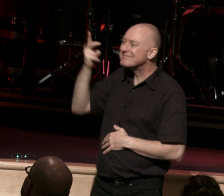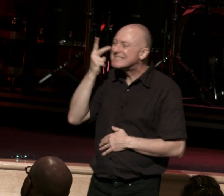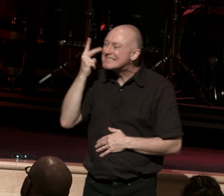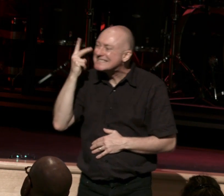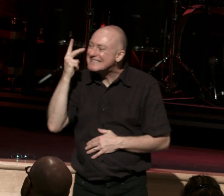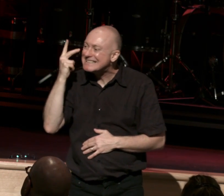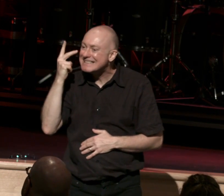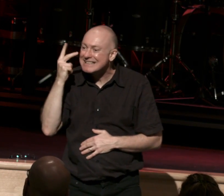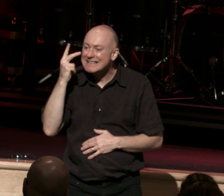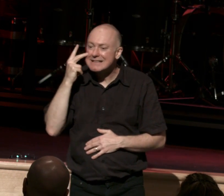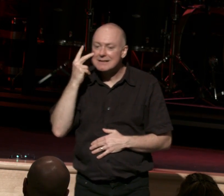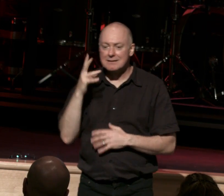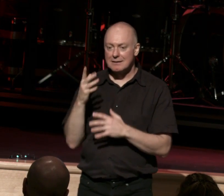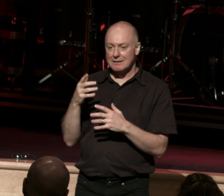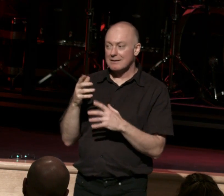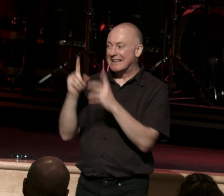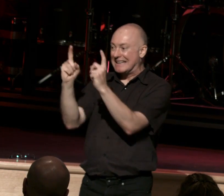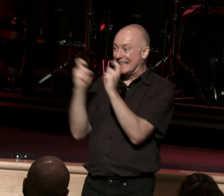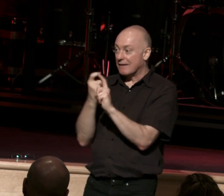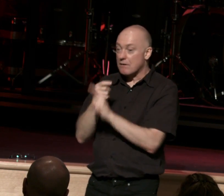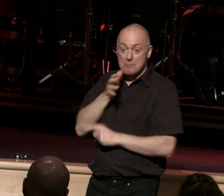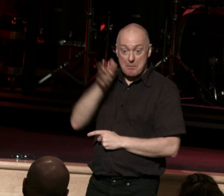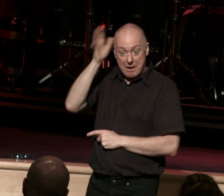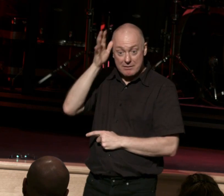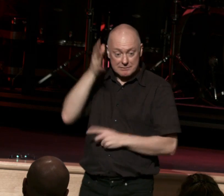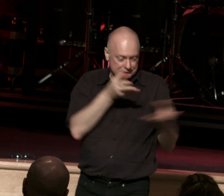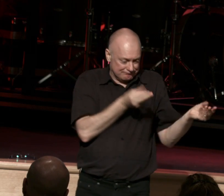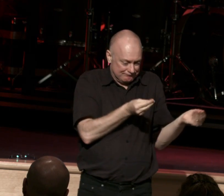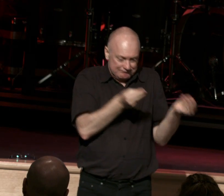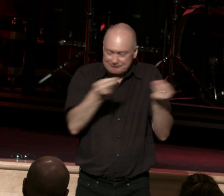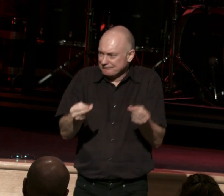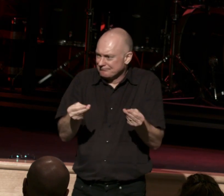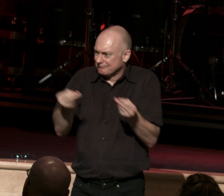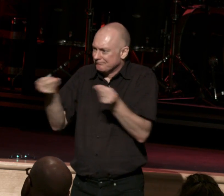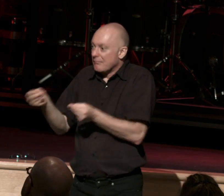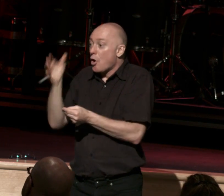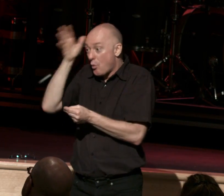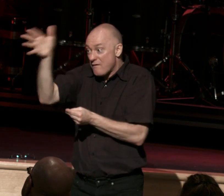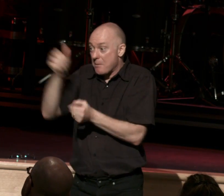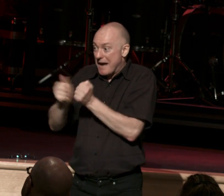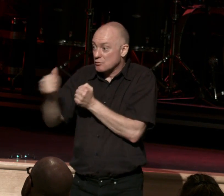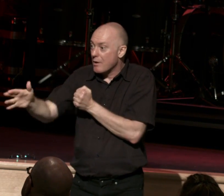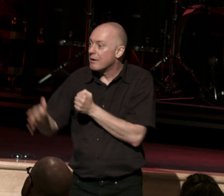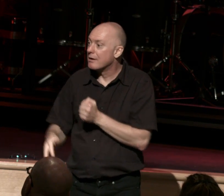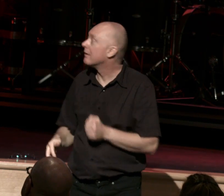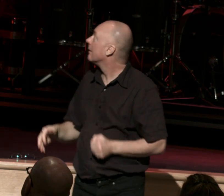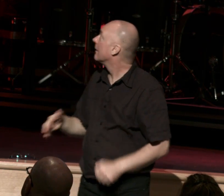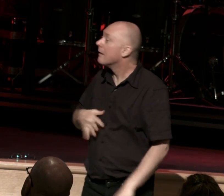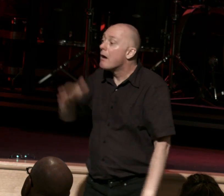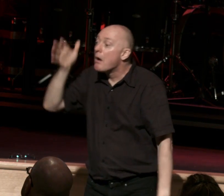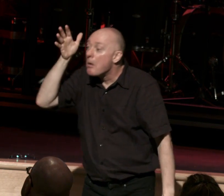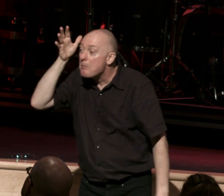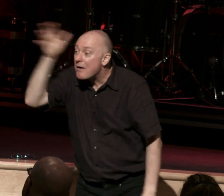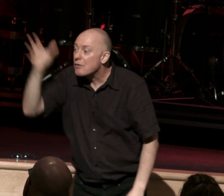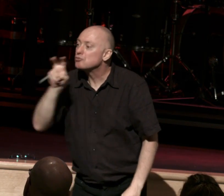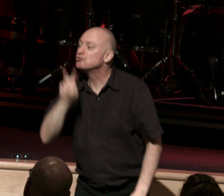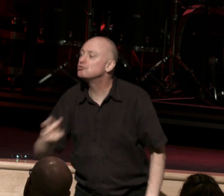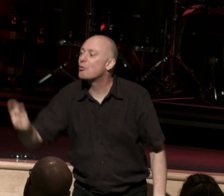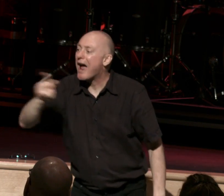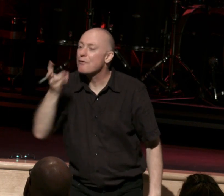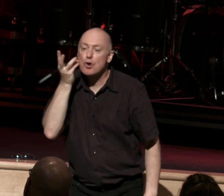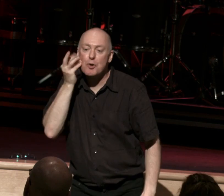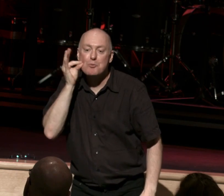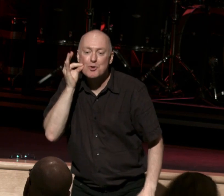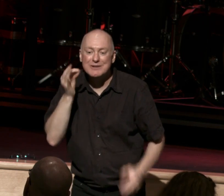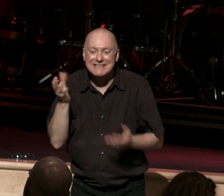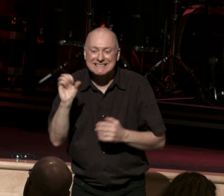to our series in the blood. This is a gift that I received from my parents as it was handed down when my grandfather passed away. And this was my grandfather's